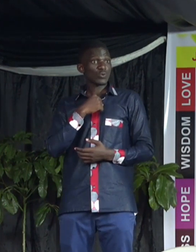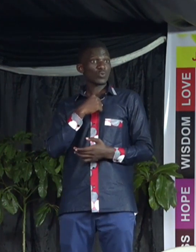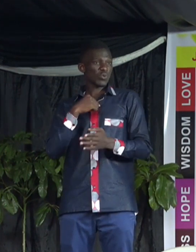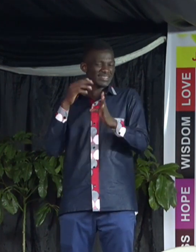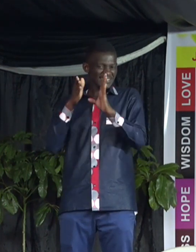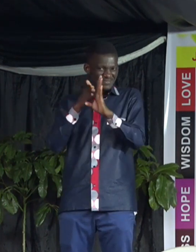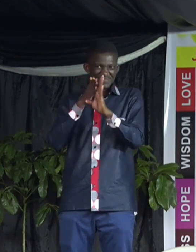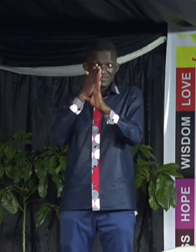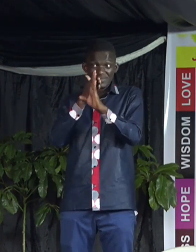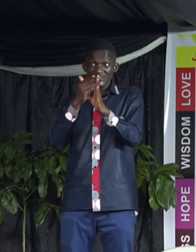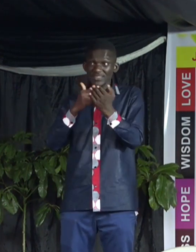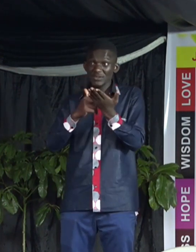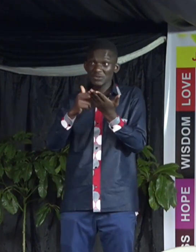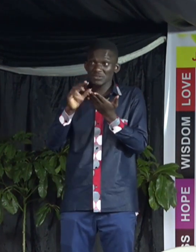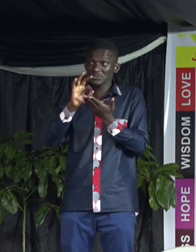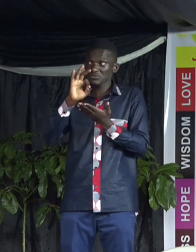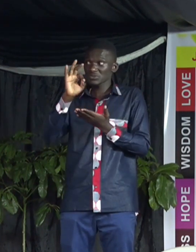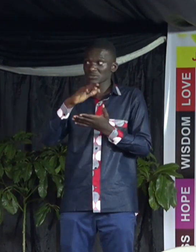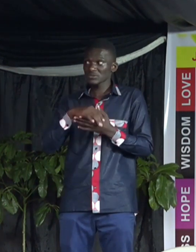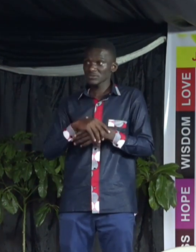mutukuvu, was guided by the Holy Spirit.